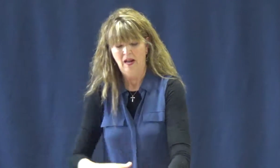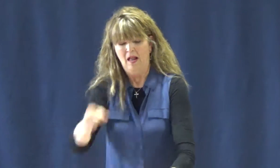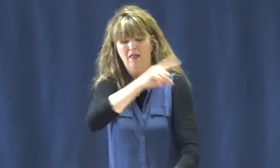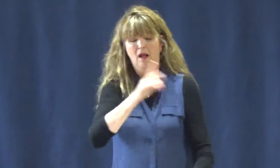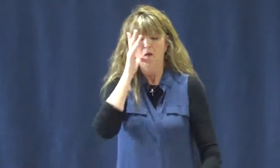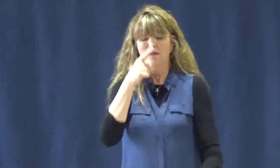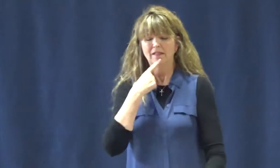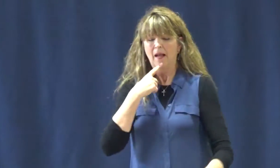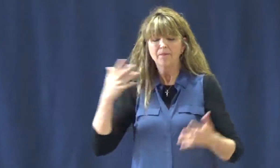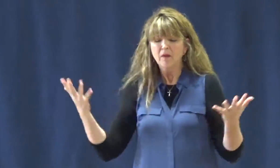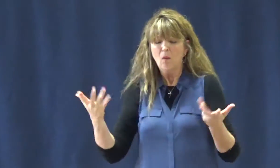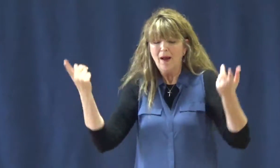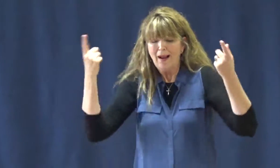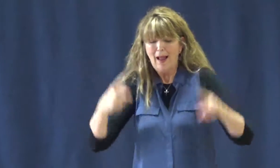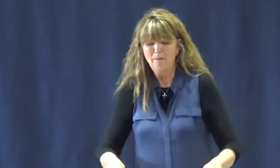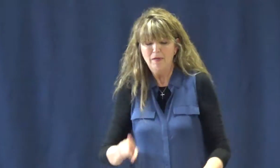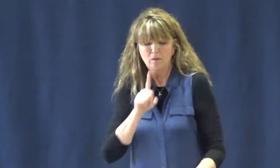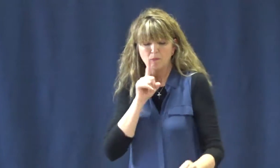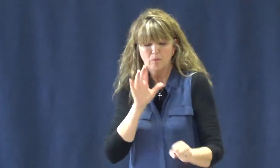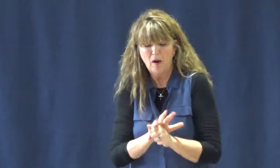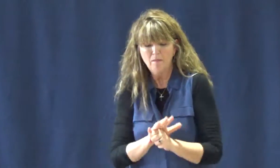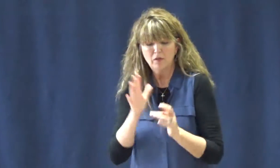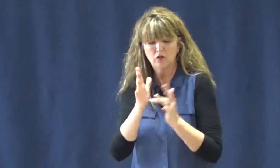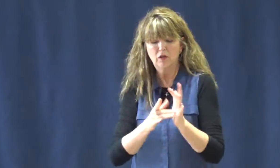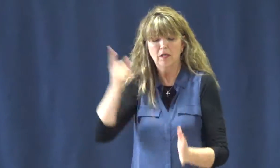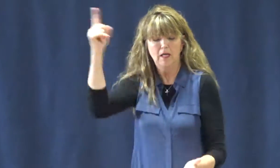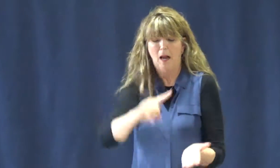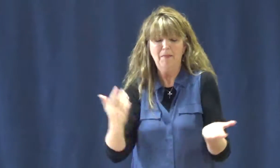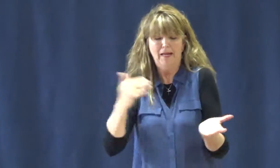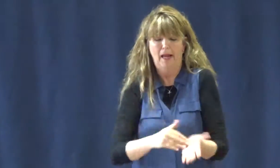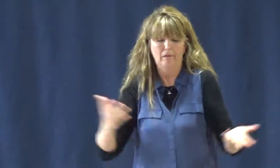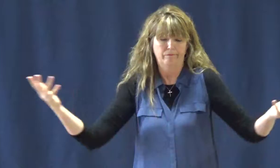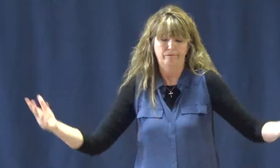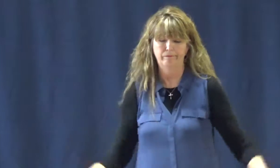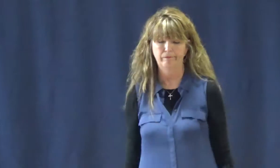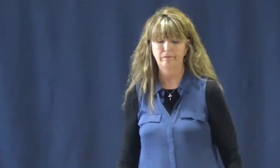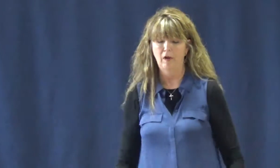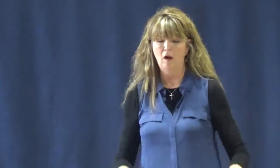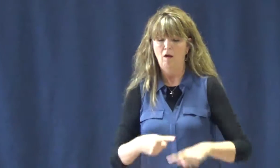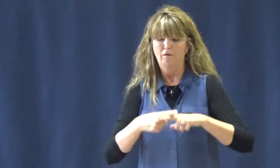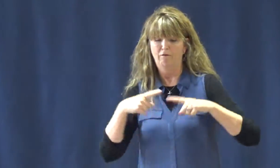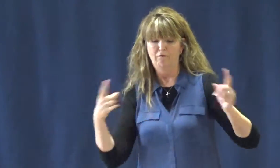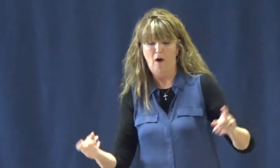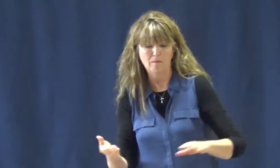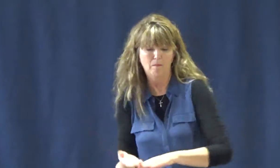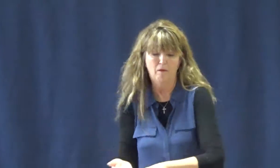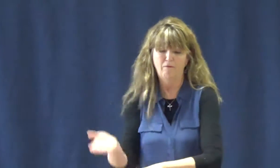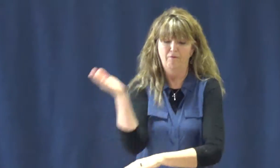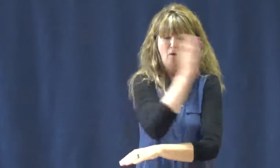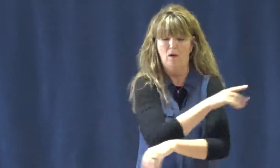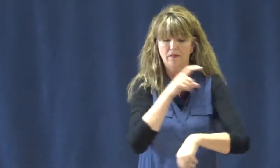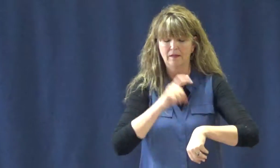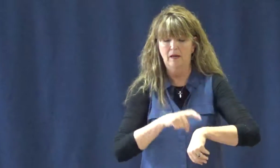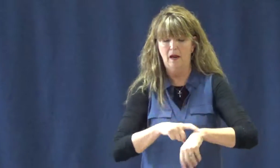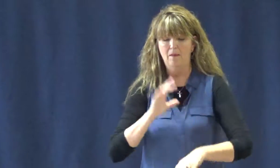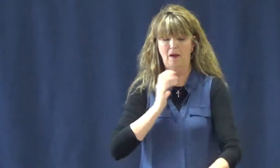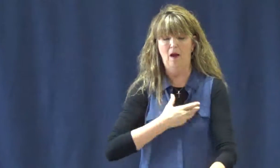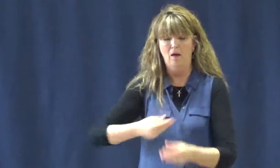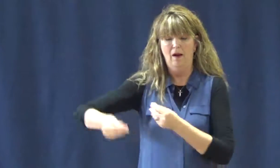desires. They will say, 'What happened to the promise that Jesus is coming again? From before